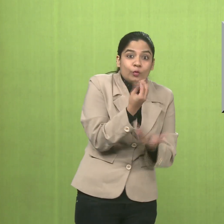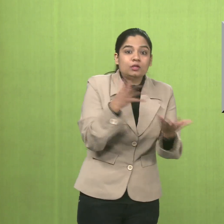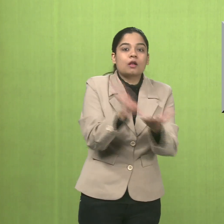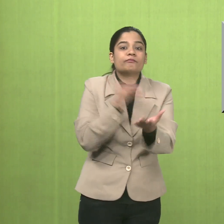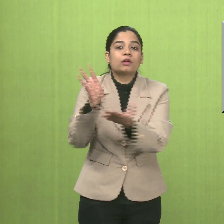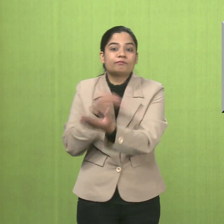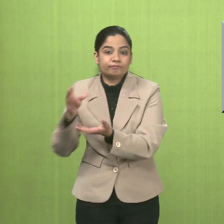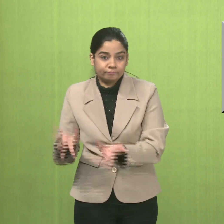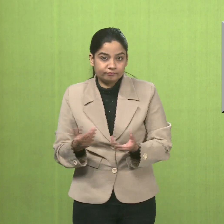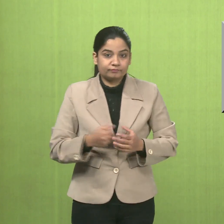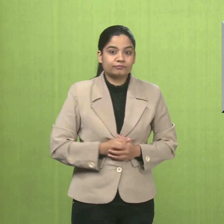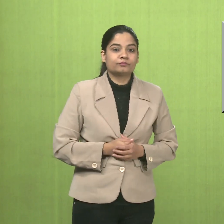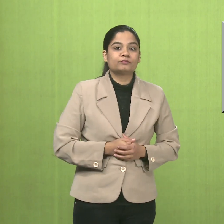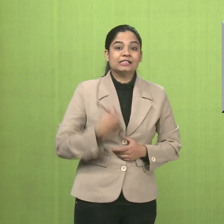money, food, etc.